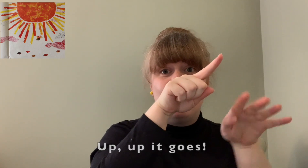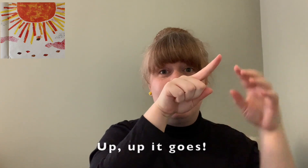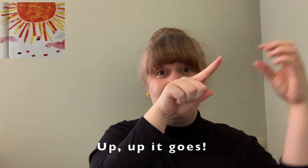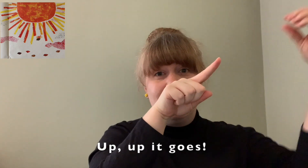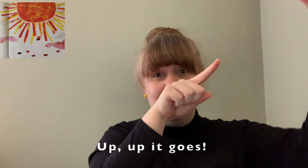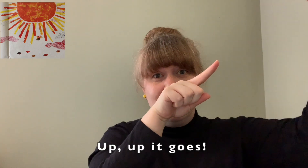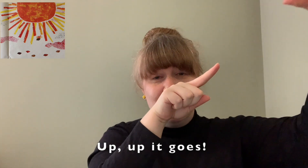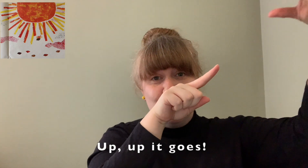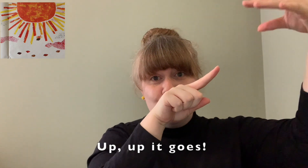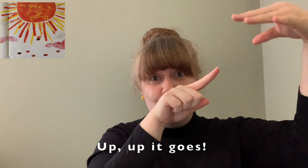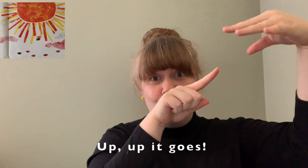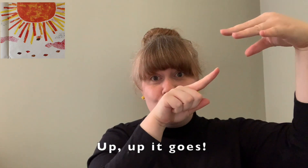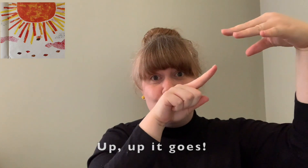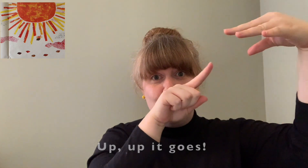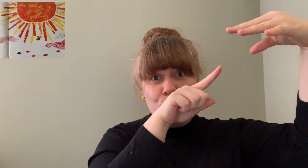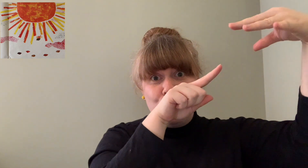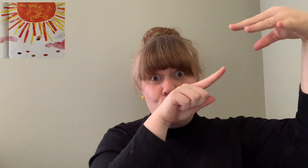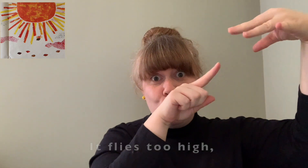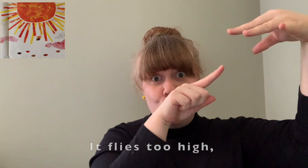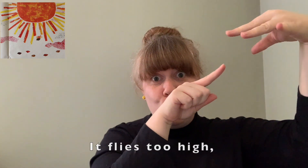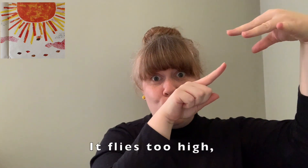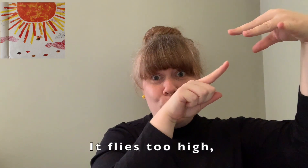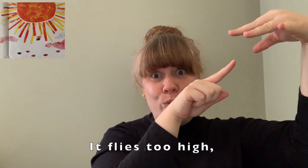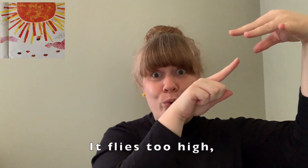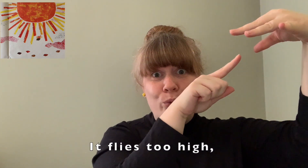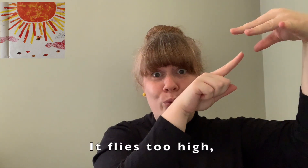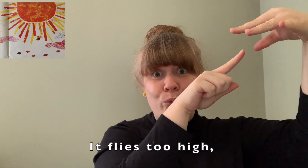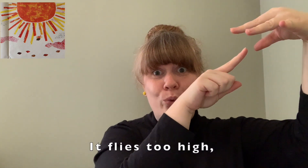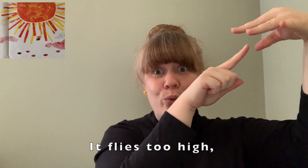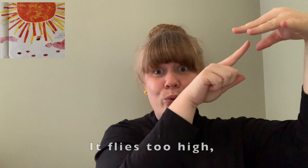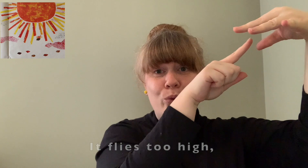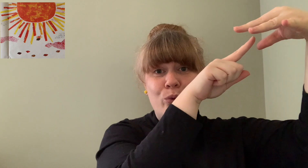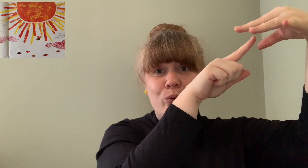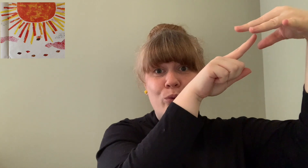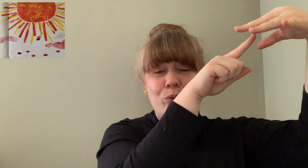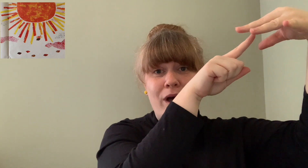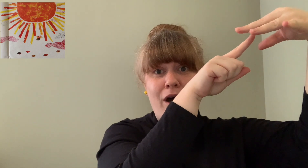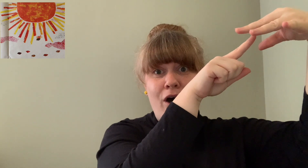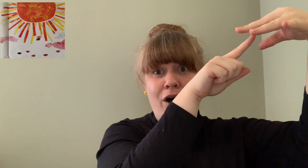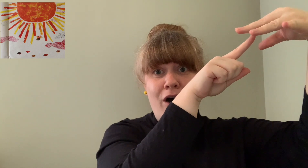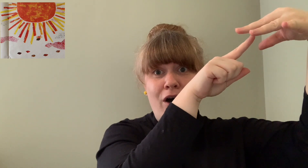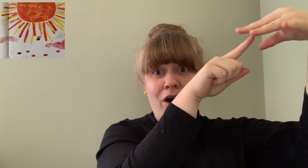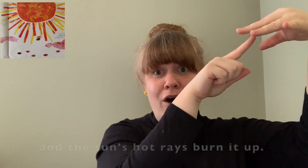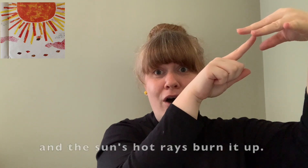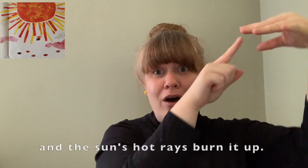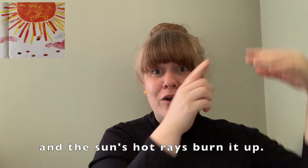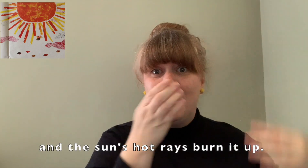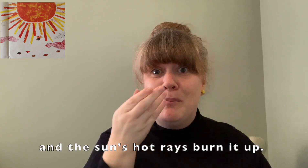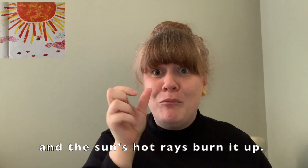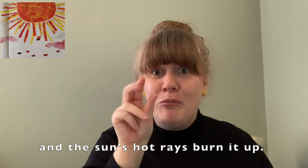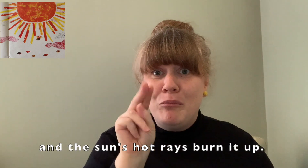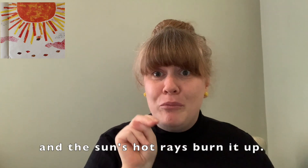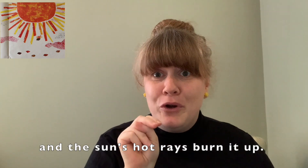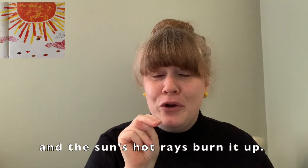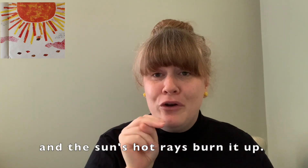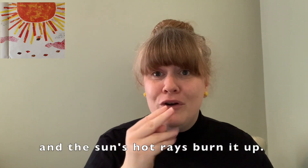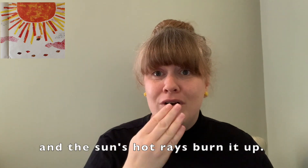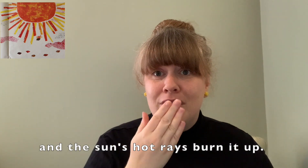Up, up it goes. It flies too high, and the sun's hot rays burn it